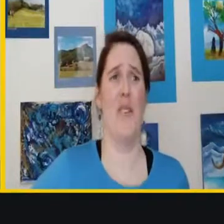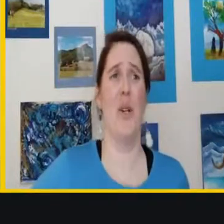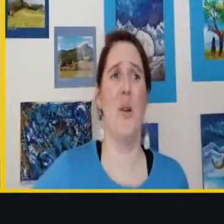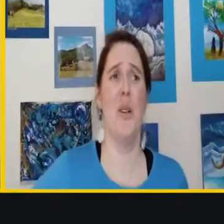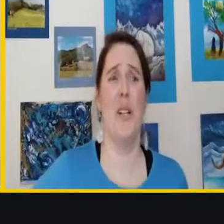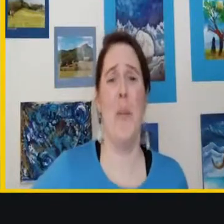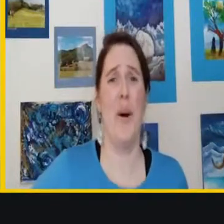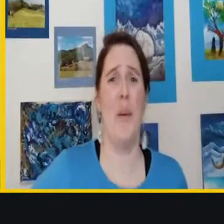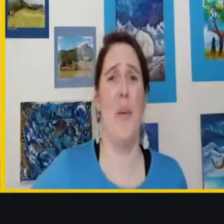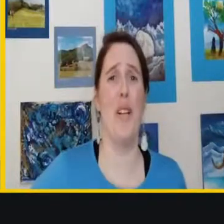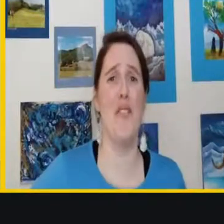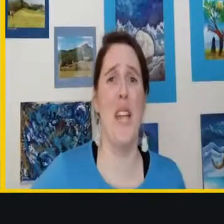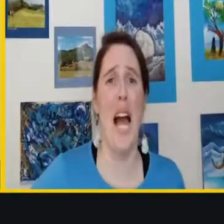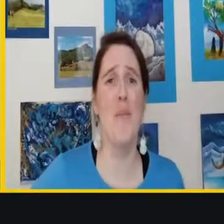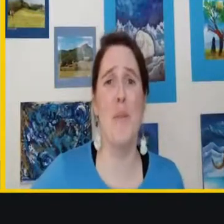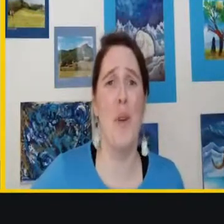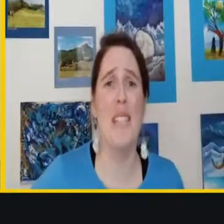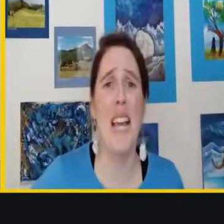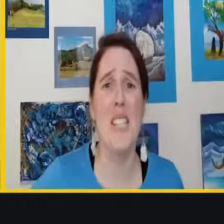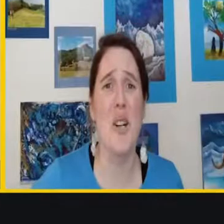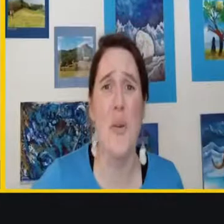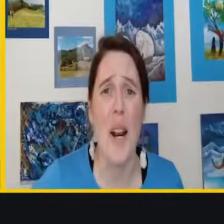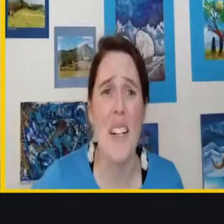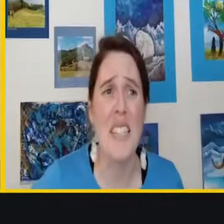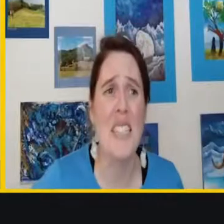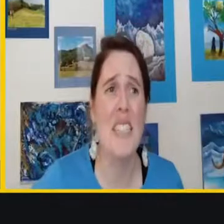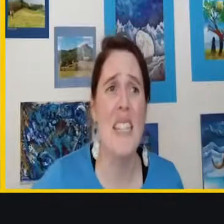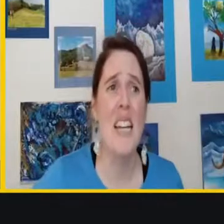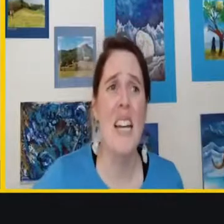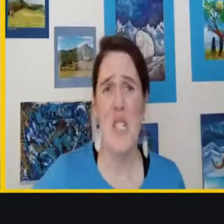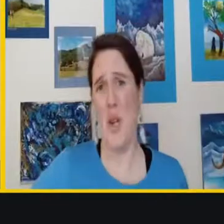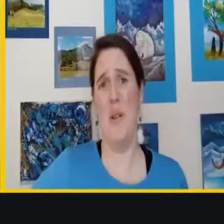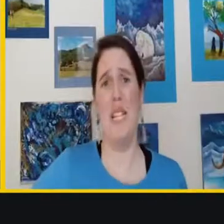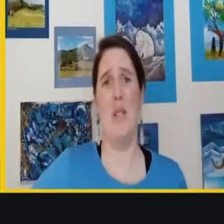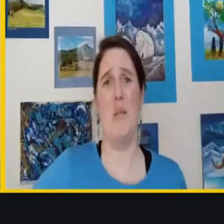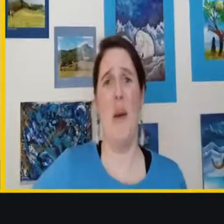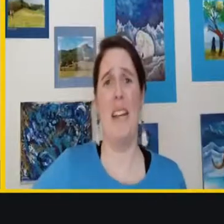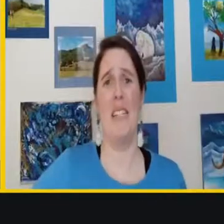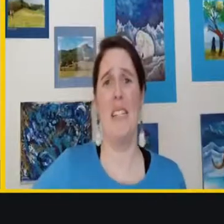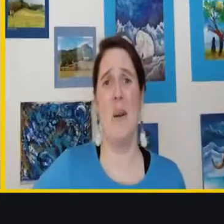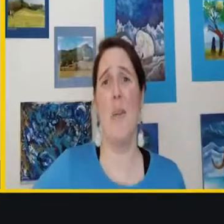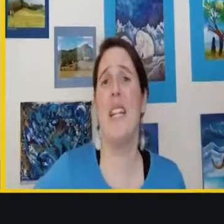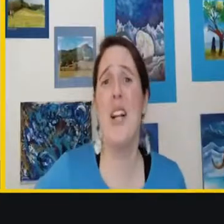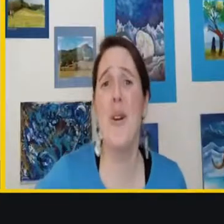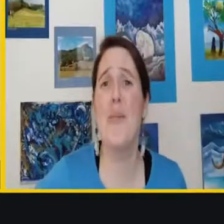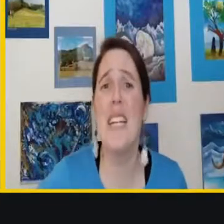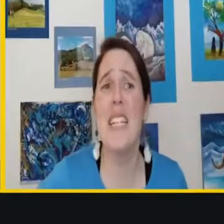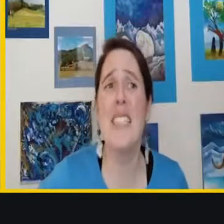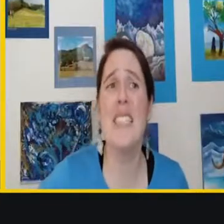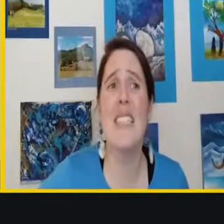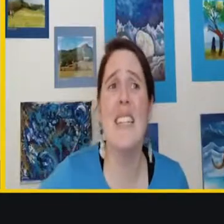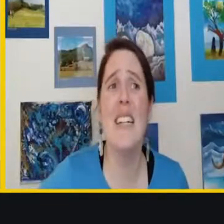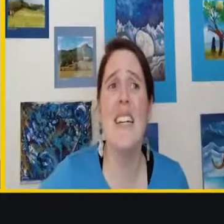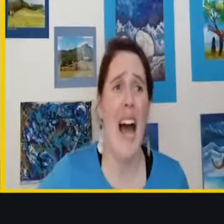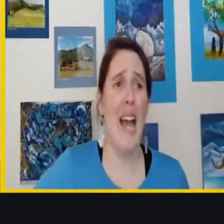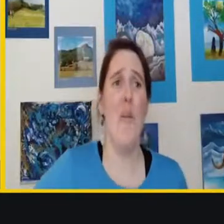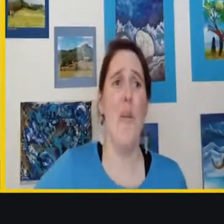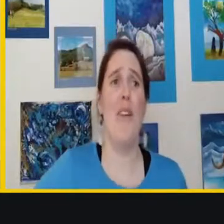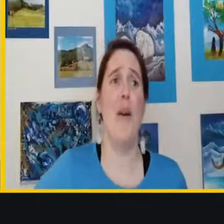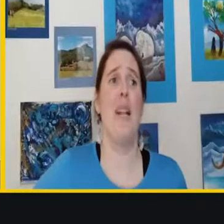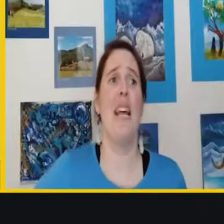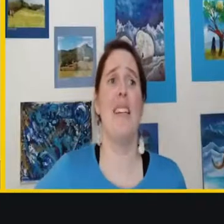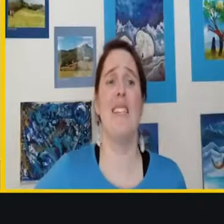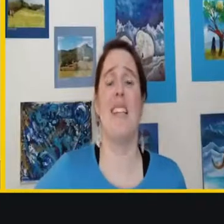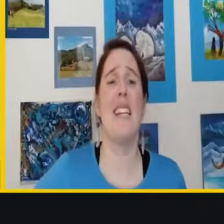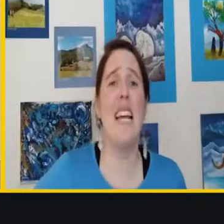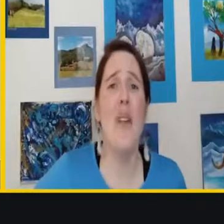I don't give a hoot about the March of Dimes or breast cancer awareness. No disrespect, but in all realness, I don't